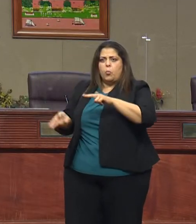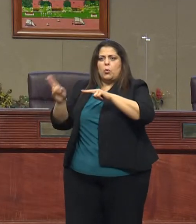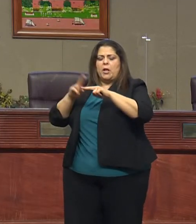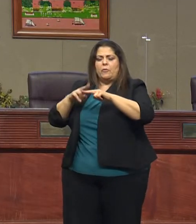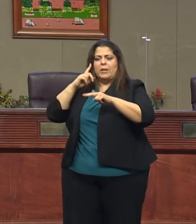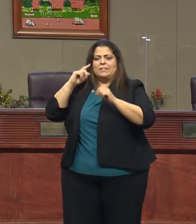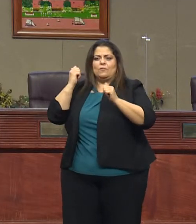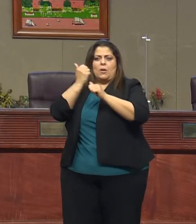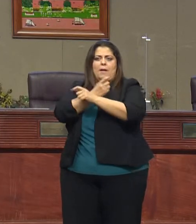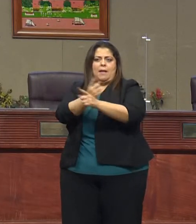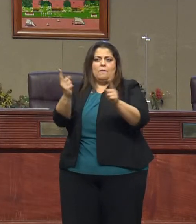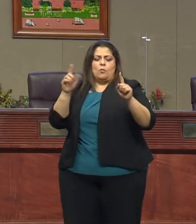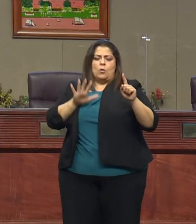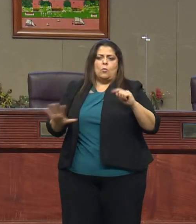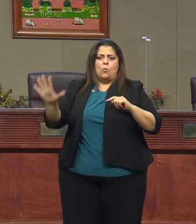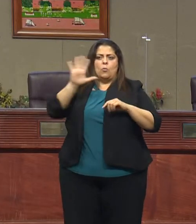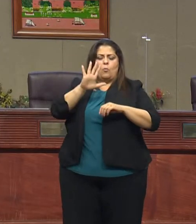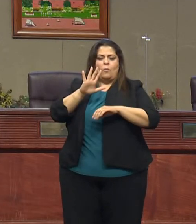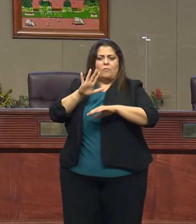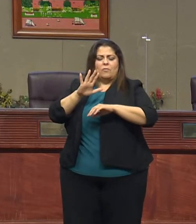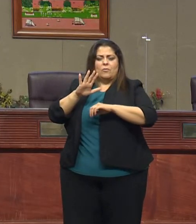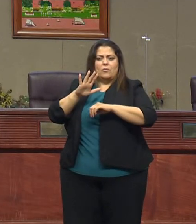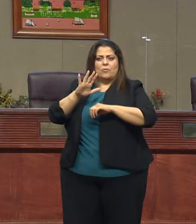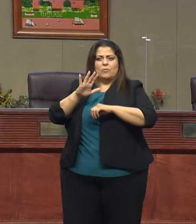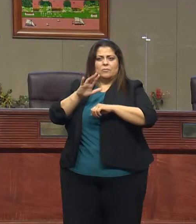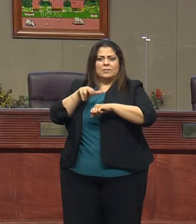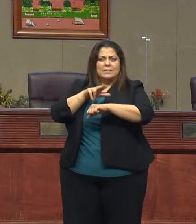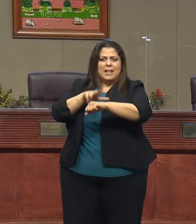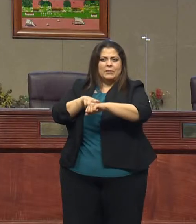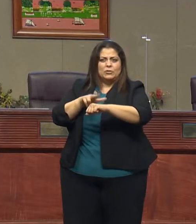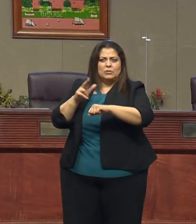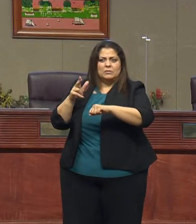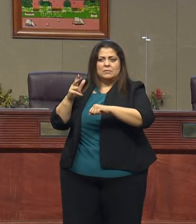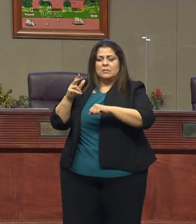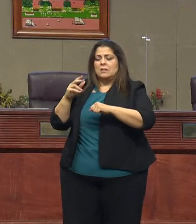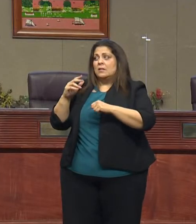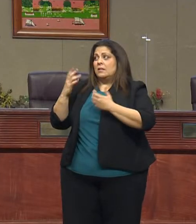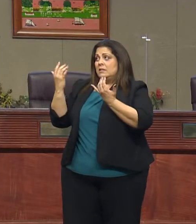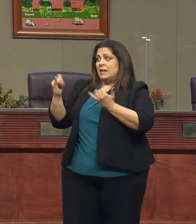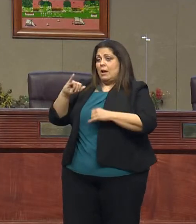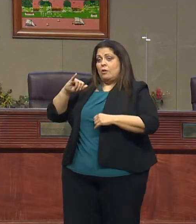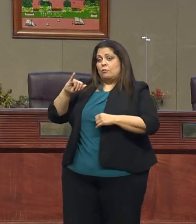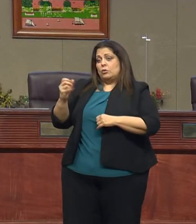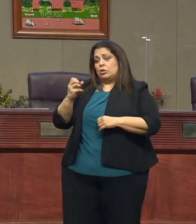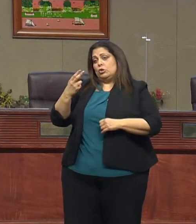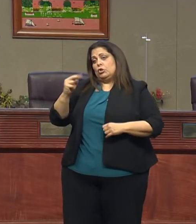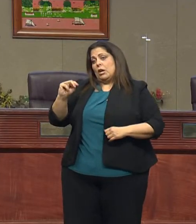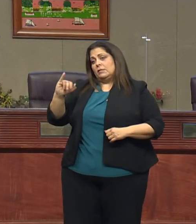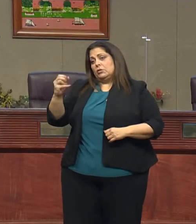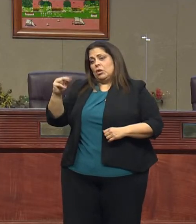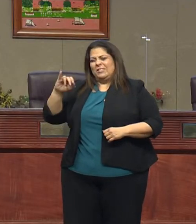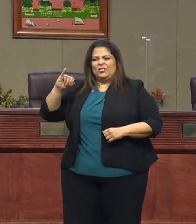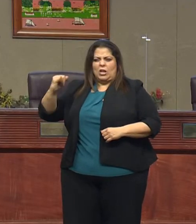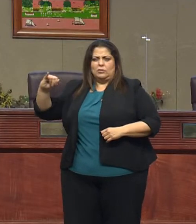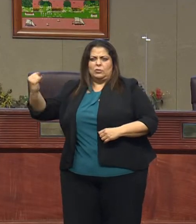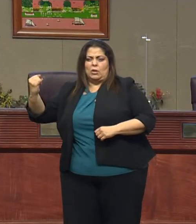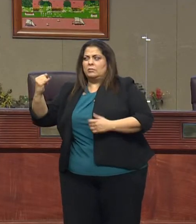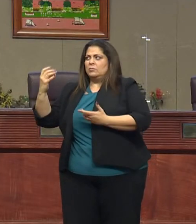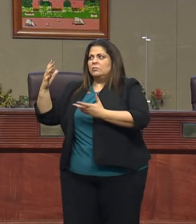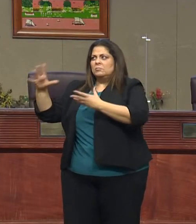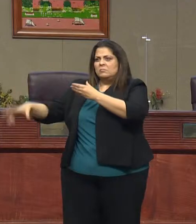nation. With them bringing on Johnson & Johnson, as well